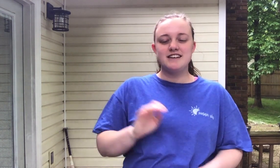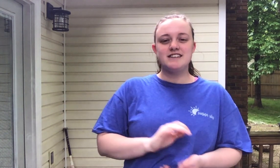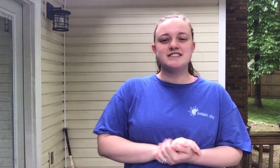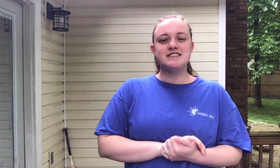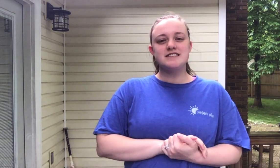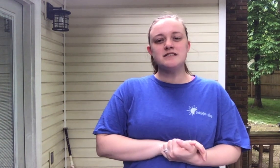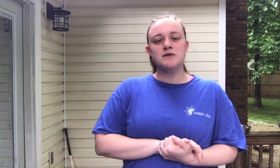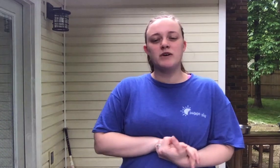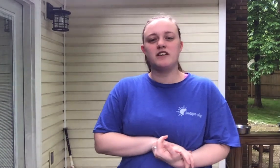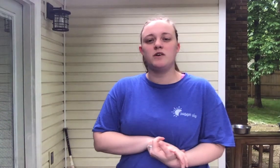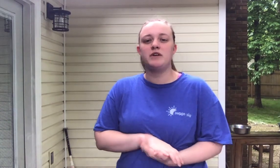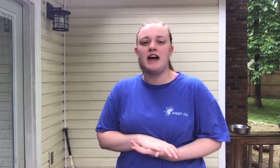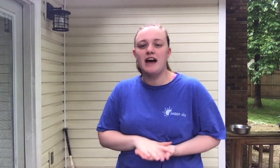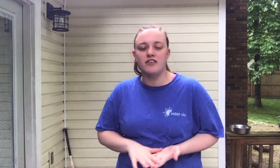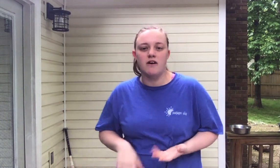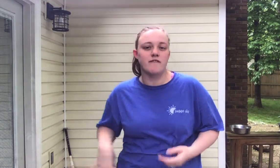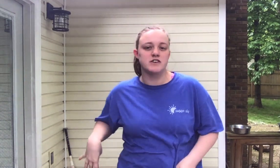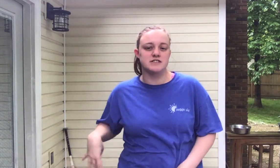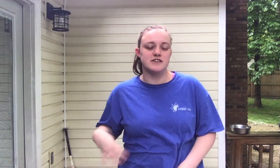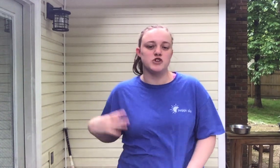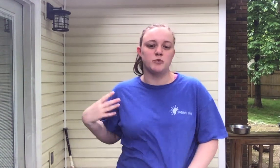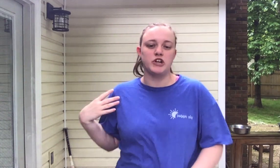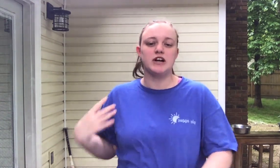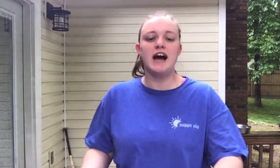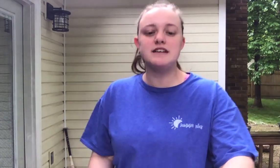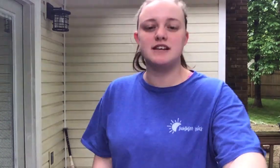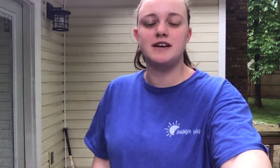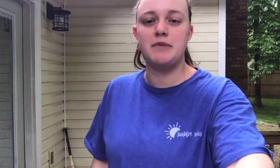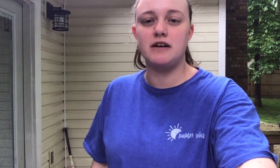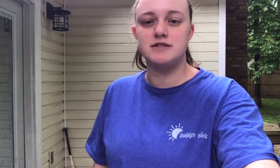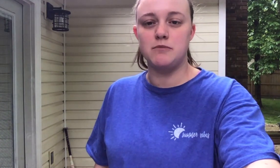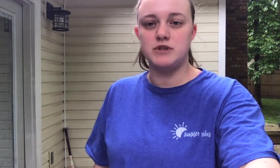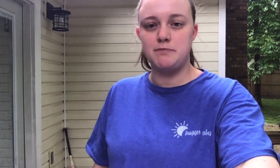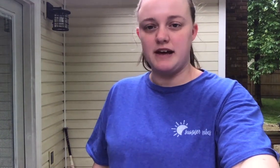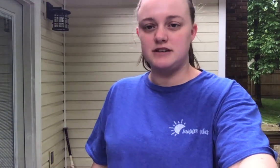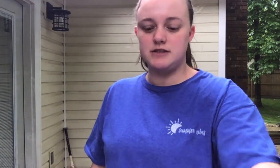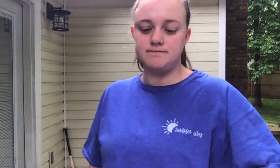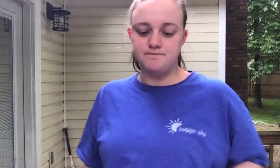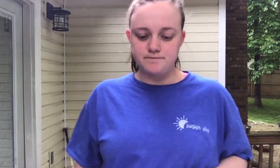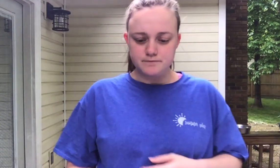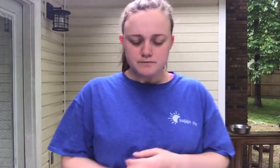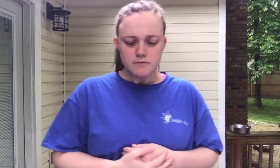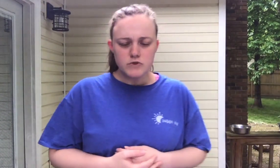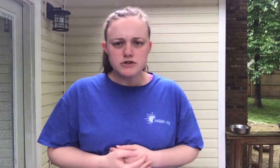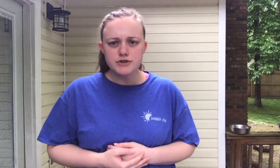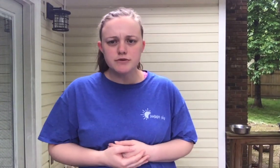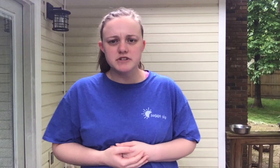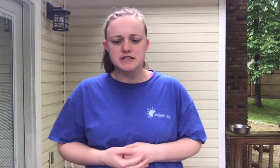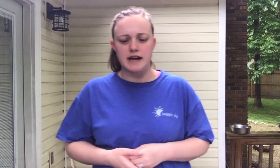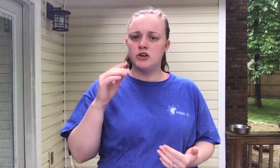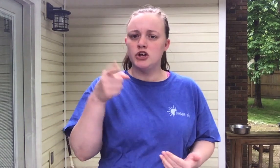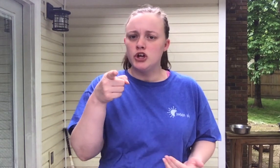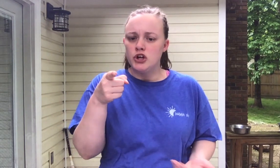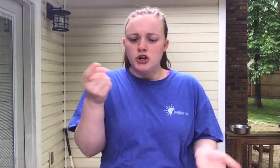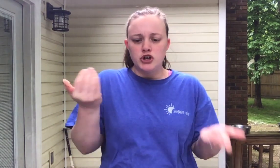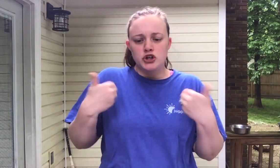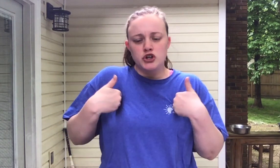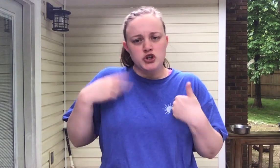And this is the way that you would have a conversation when you're asking about someone's pet. So you would say, you